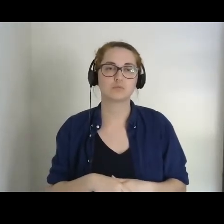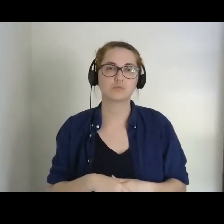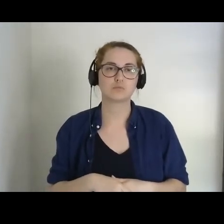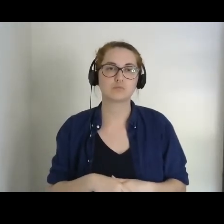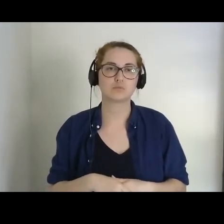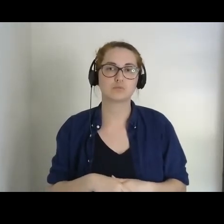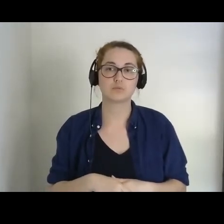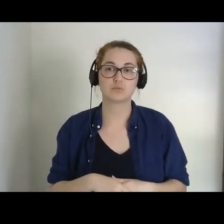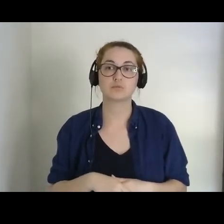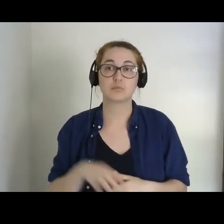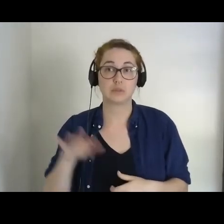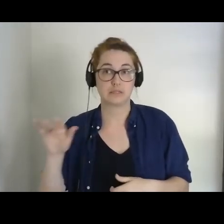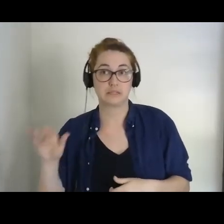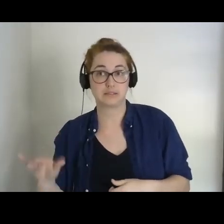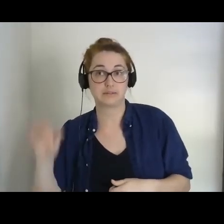Click,